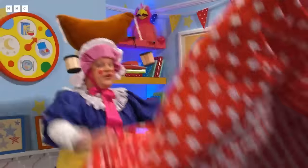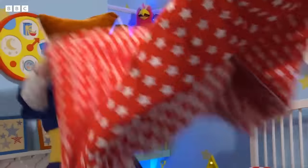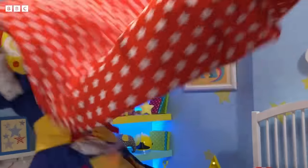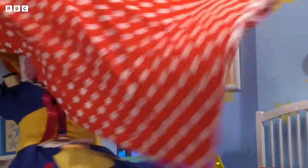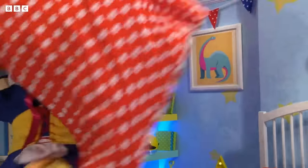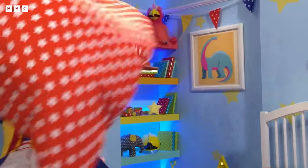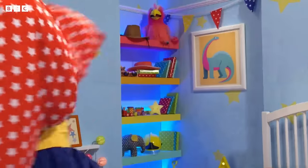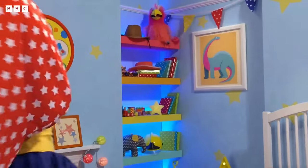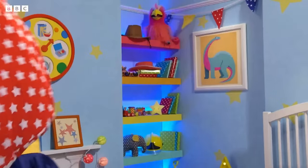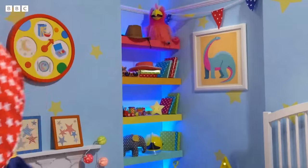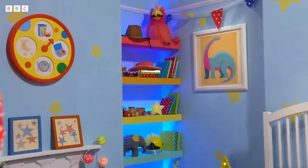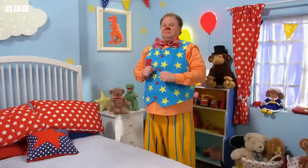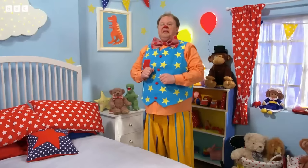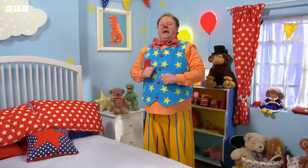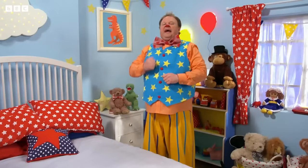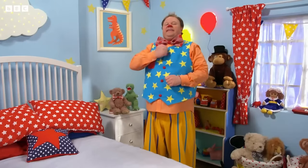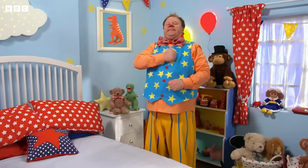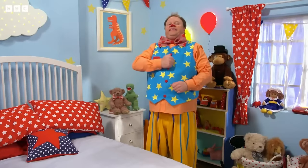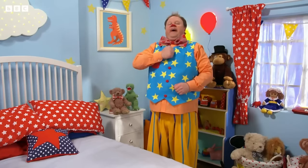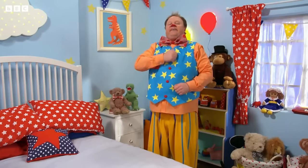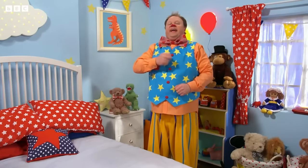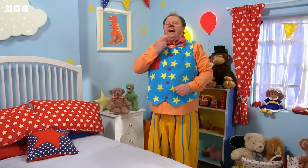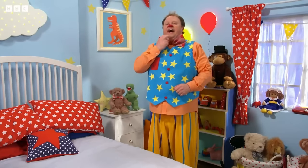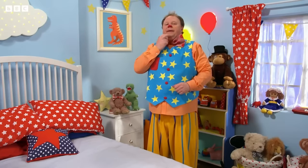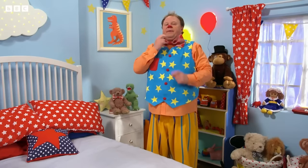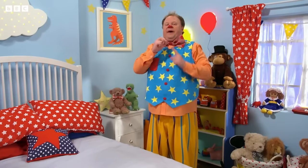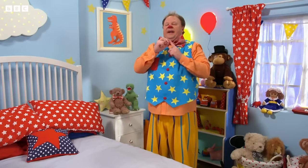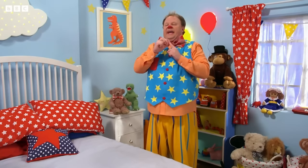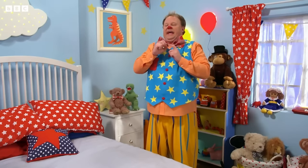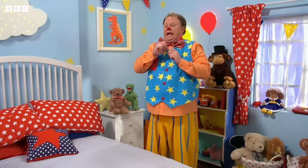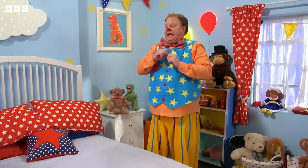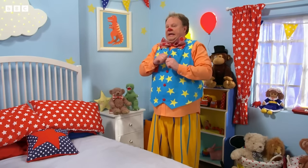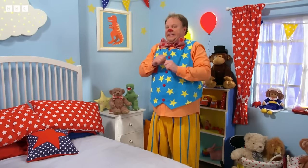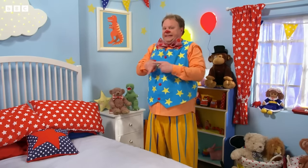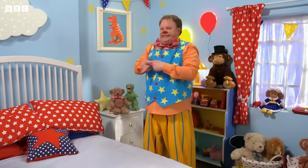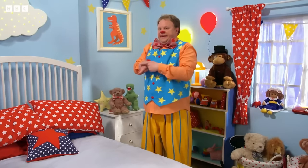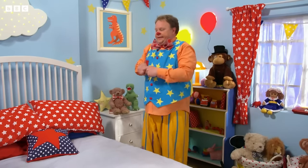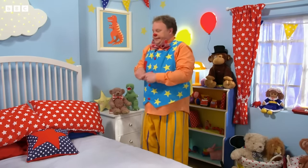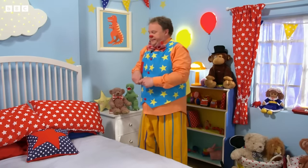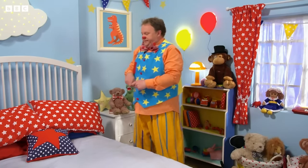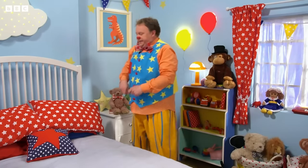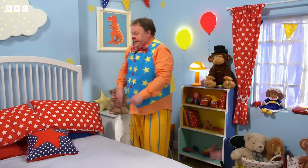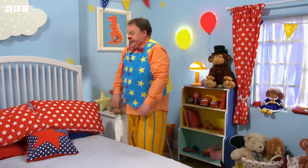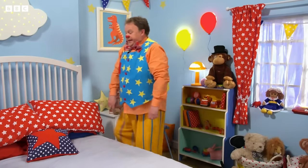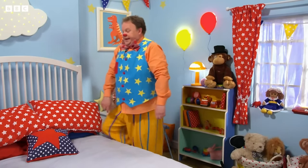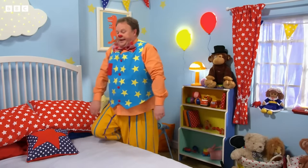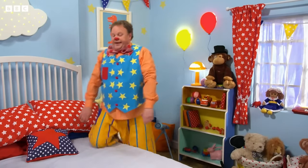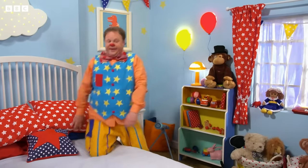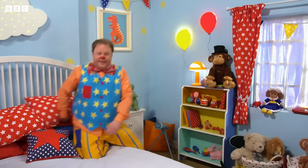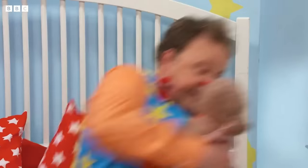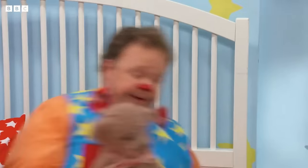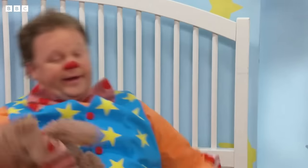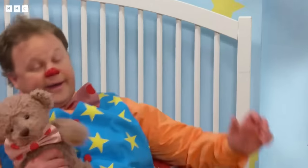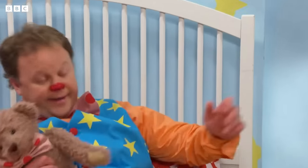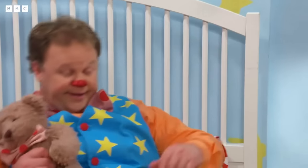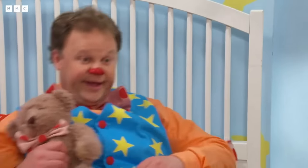Two, three! Oh, bye! Sorry, Aunt Polly. Whoops, Mr. Tumble. Oh,